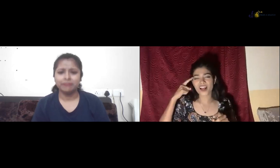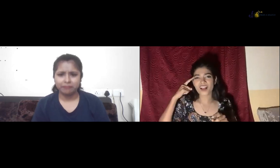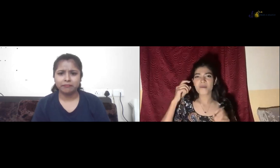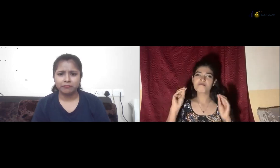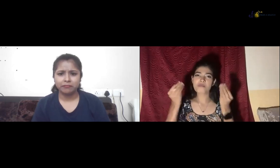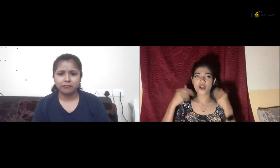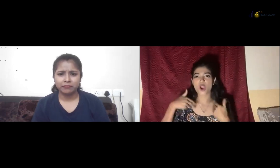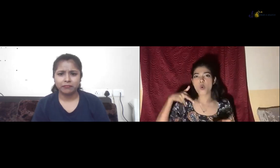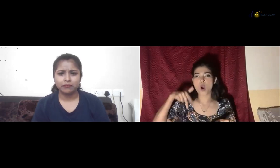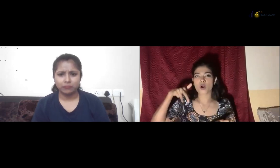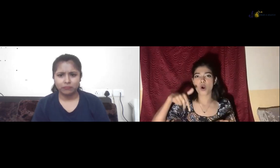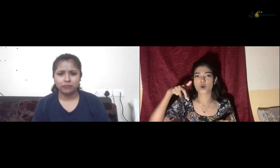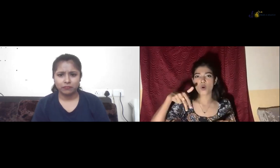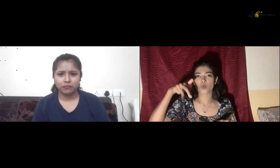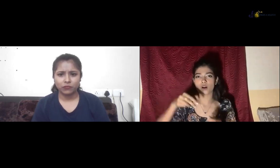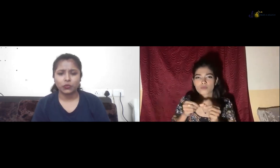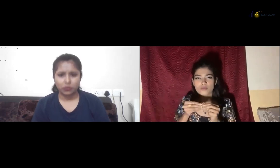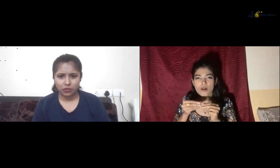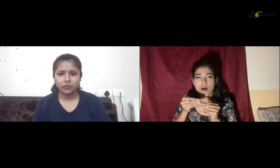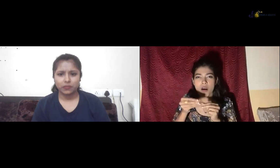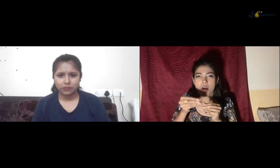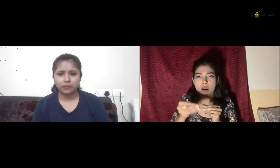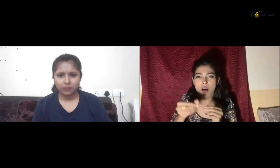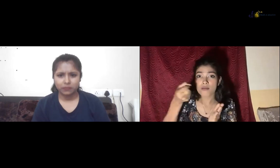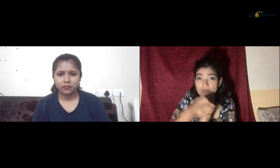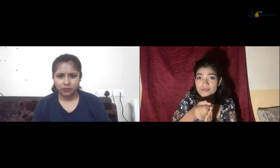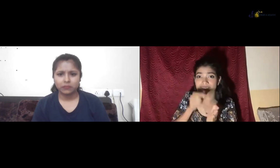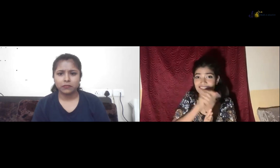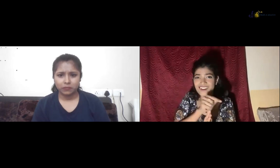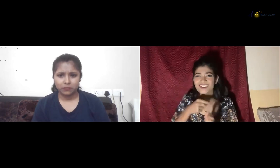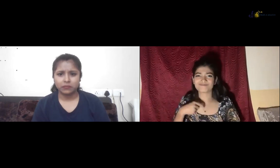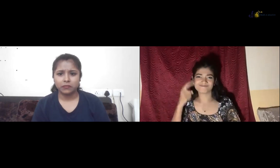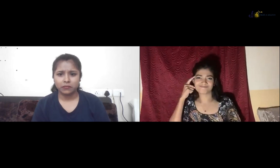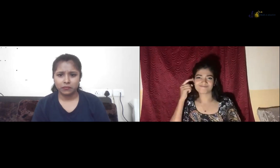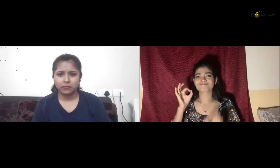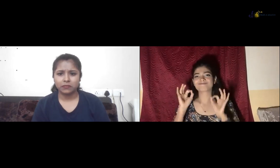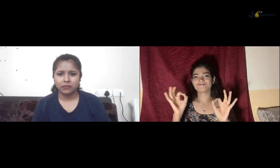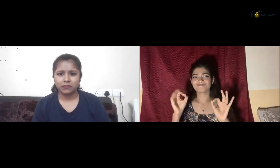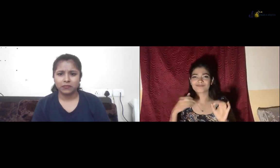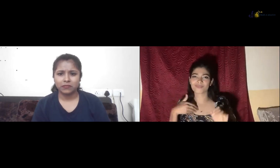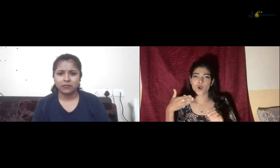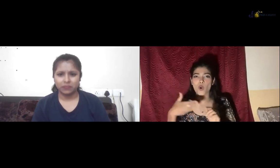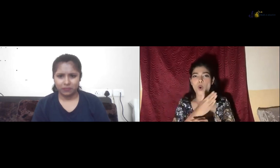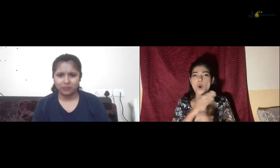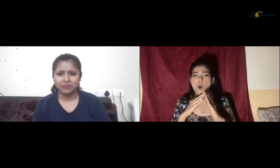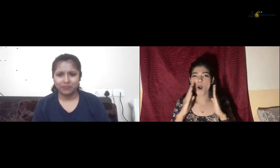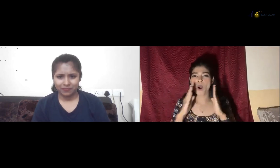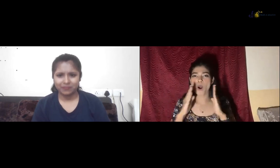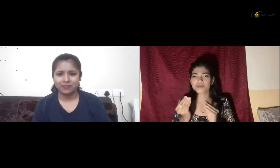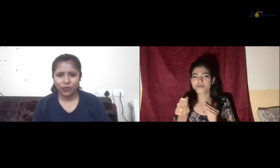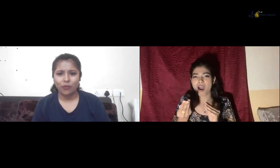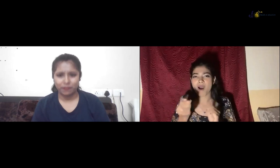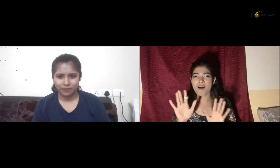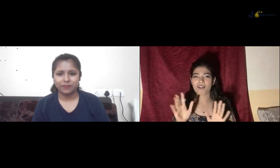and I was feeling scared. I thought, okay, it would be better I would walk. And when